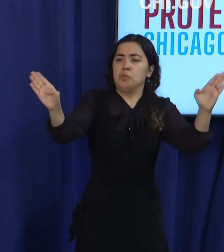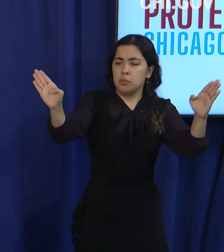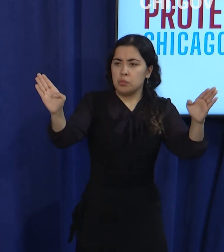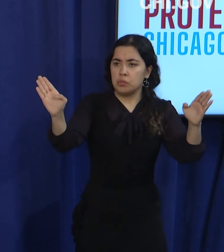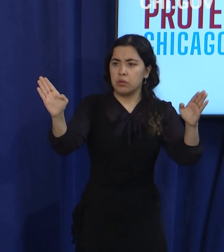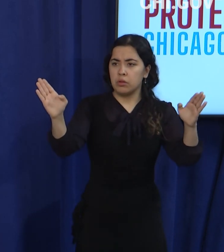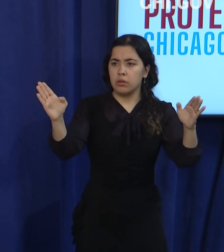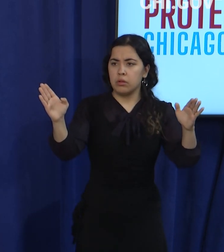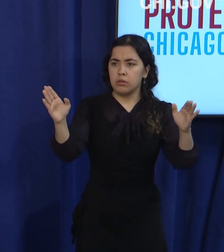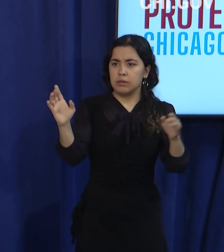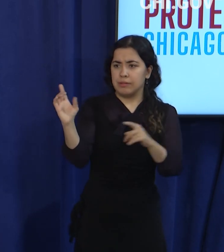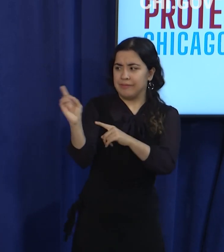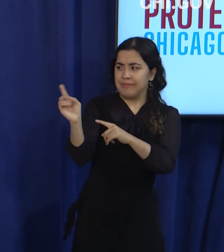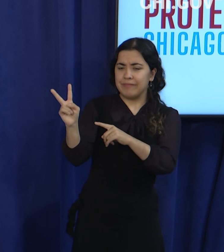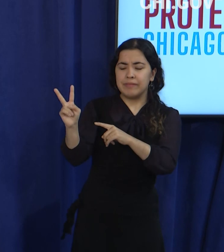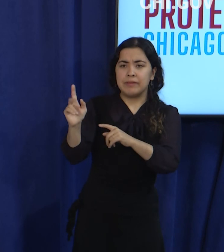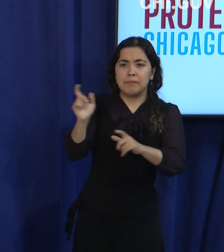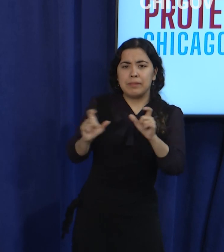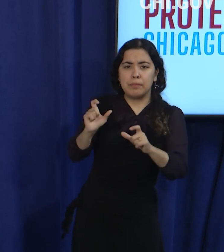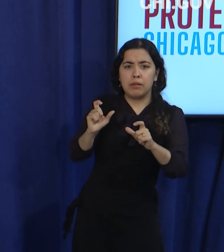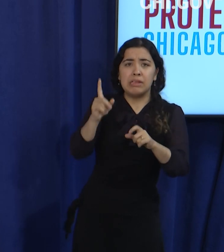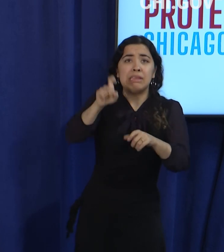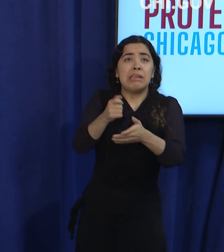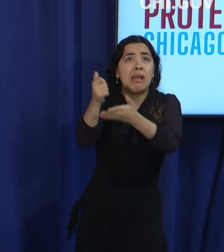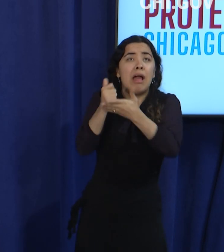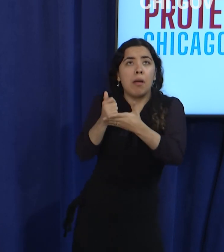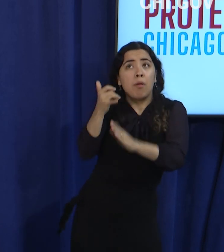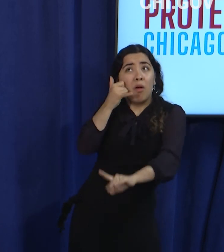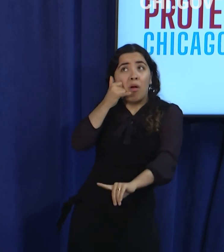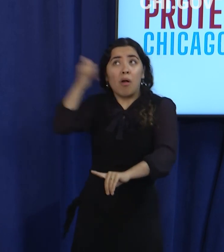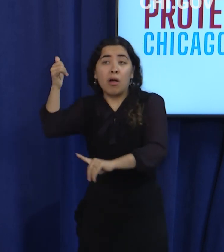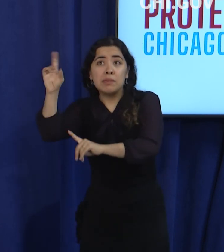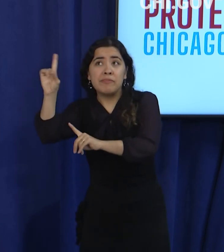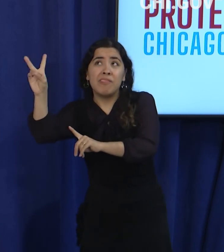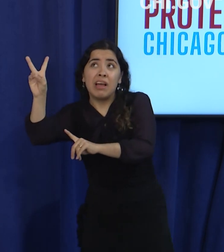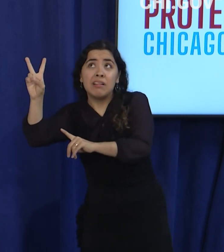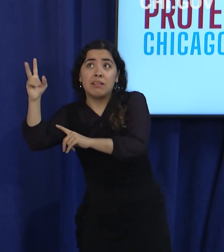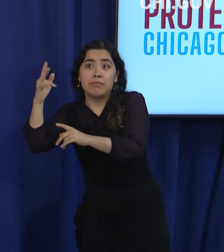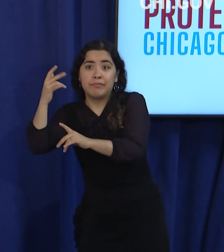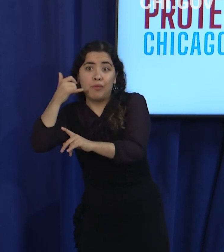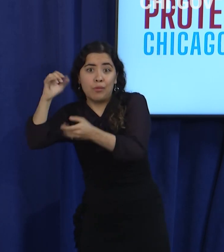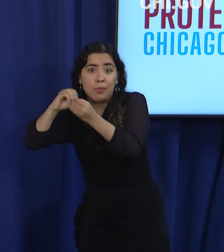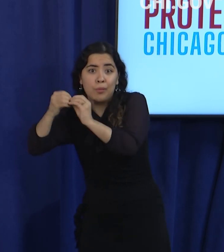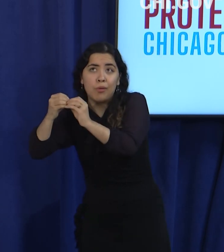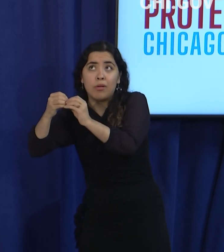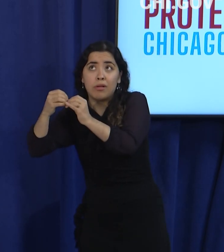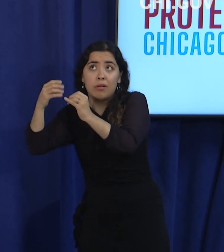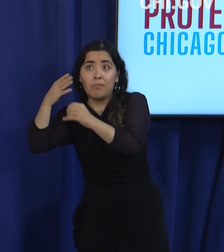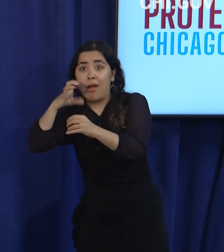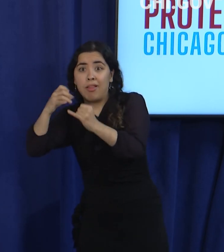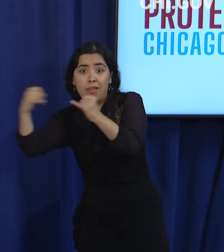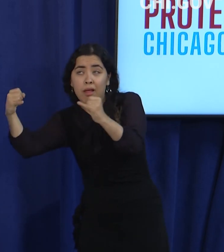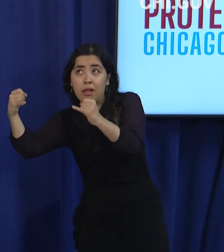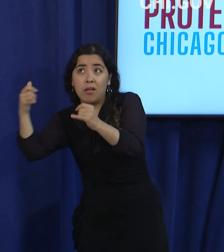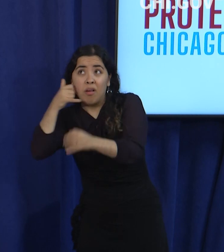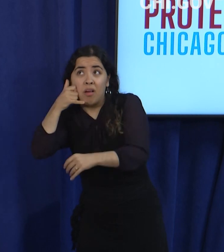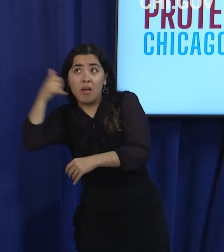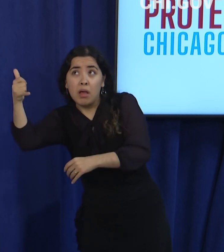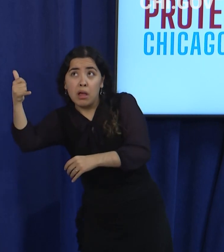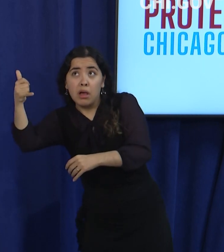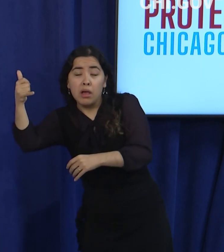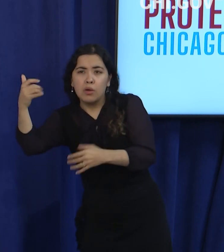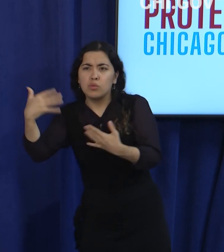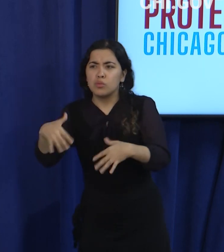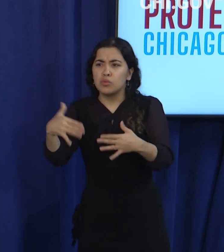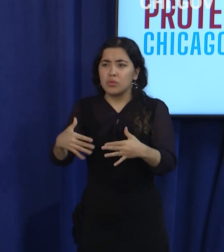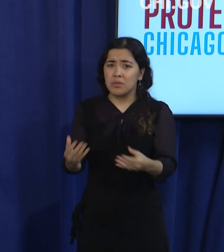violence hotlines. And big number last year. I'm worried about the number this year. And as